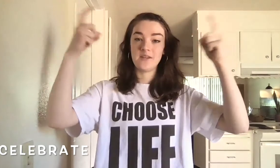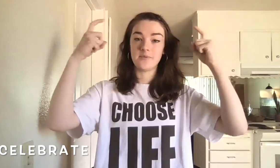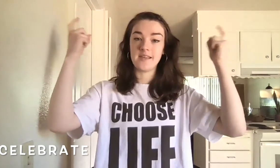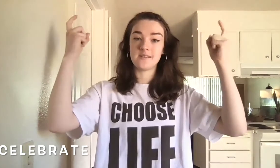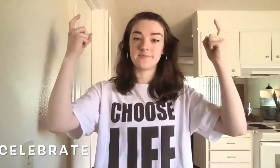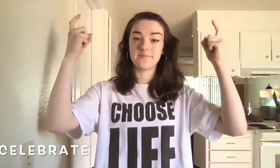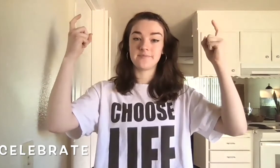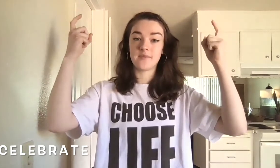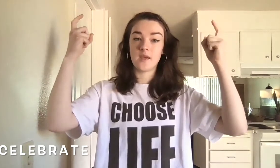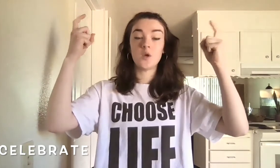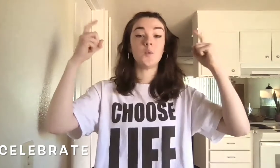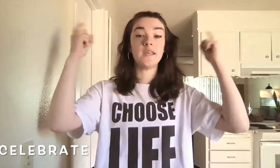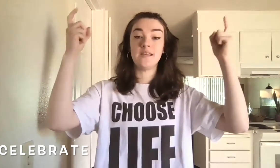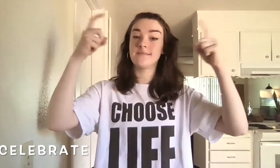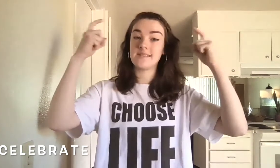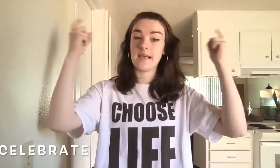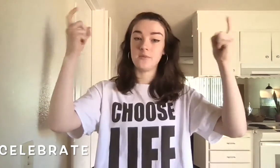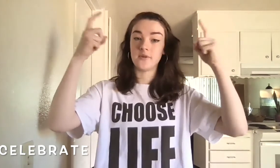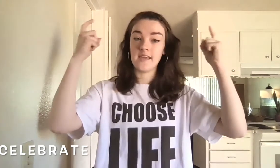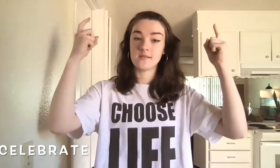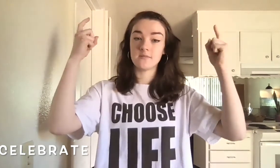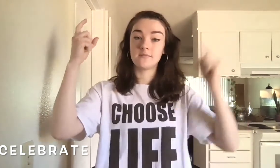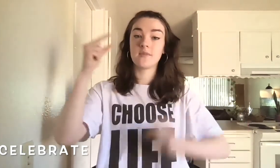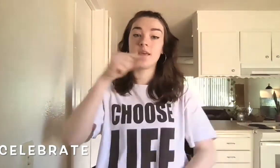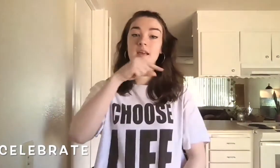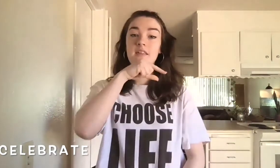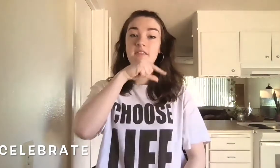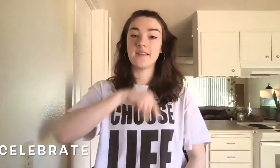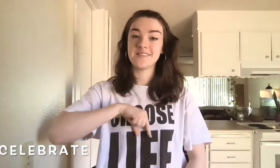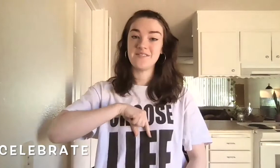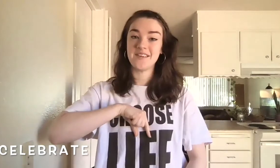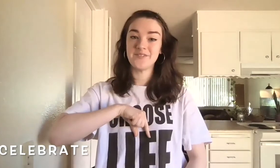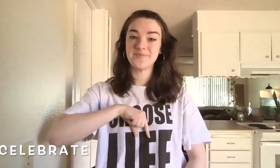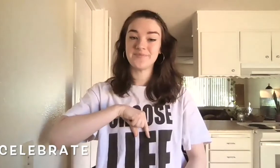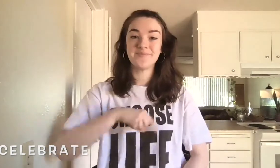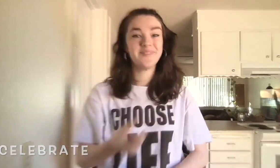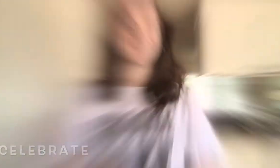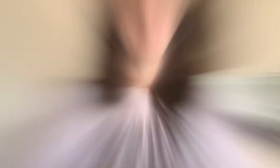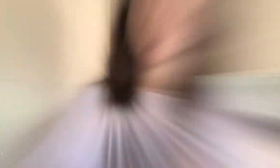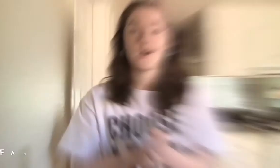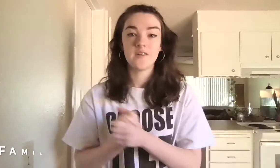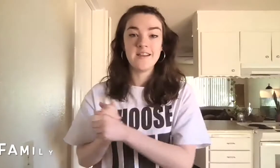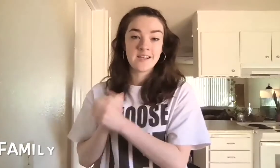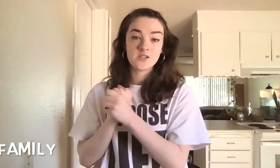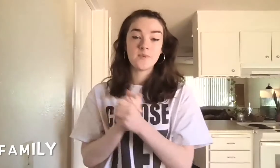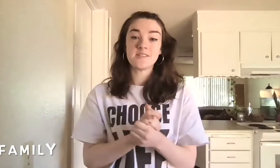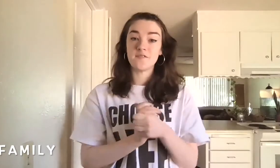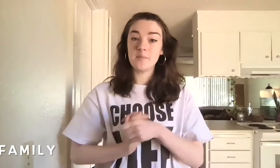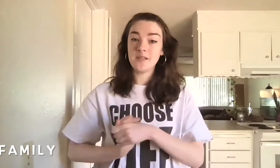Celebrate. We celebrate Thanksgiving. Nice. All right, next up is family, because